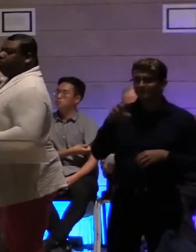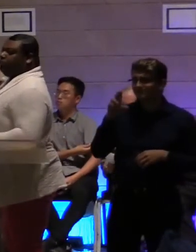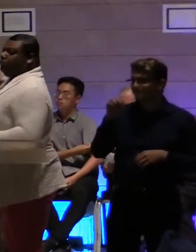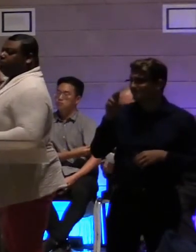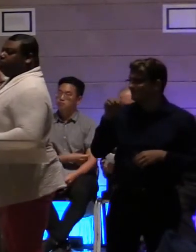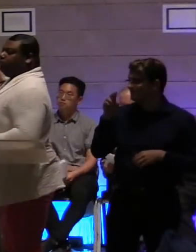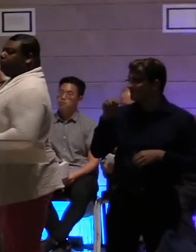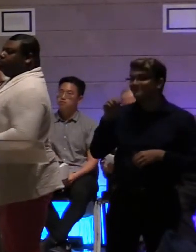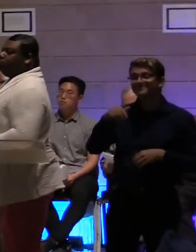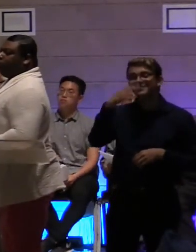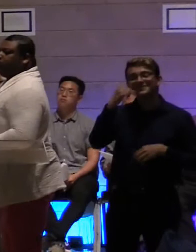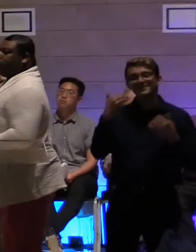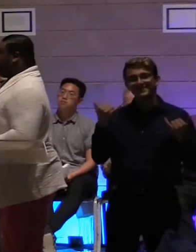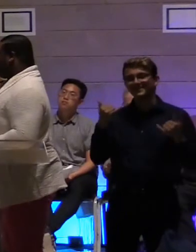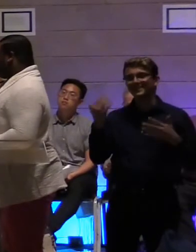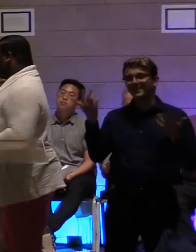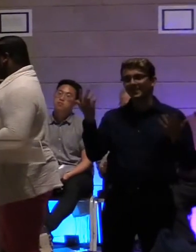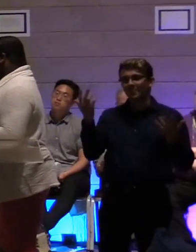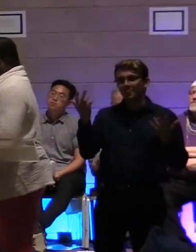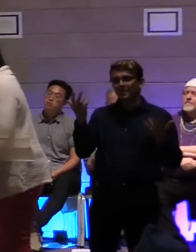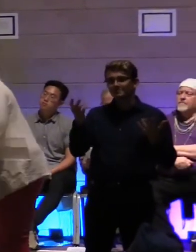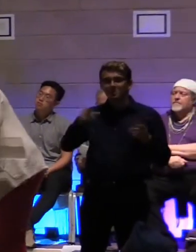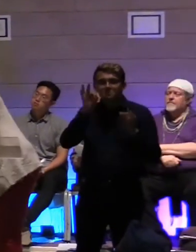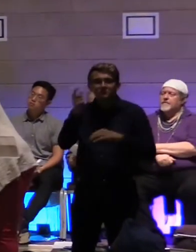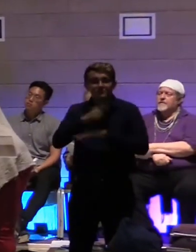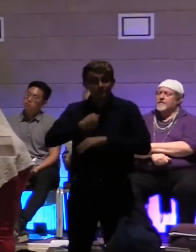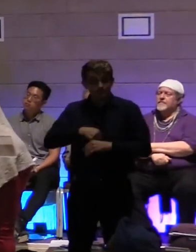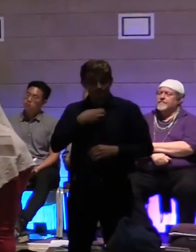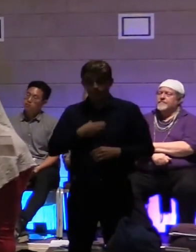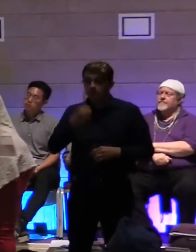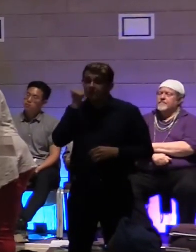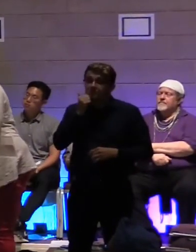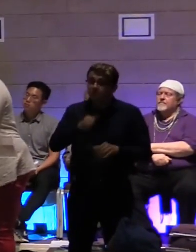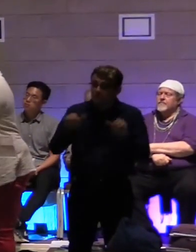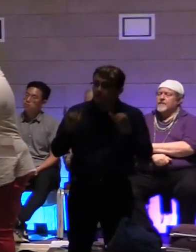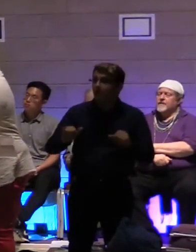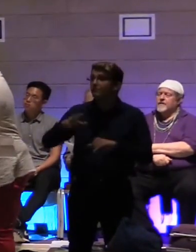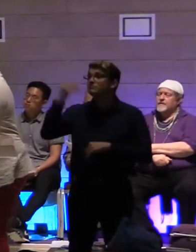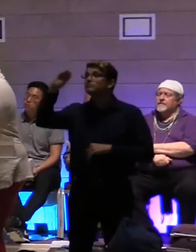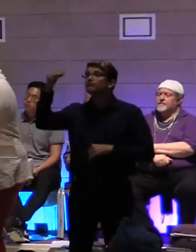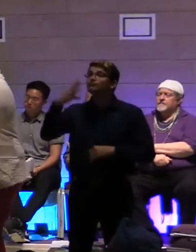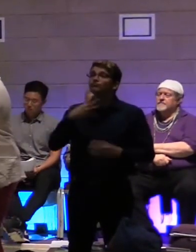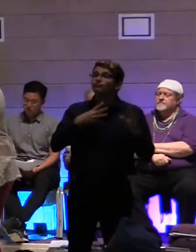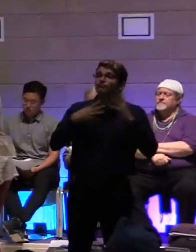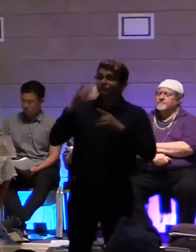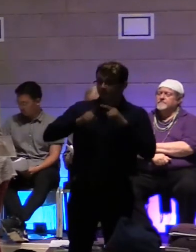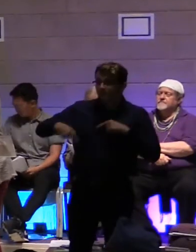just sunshine every day. But for those people that have been through some stuff, is there anybody that's a survivor